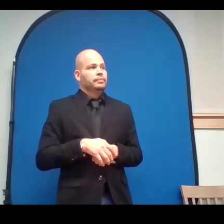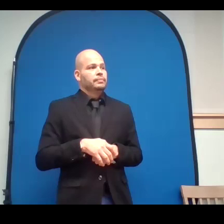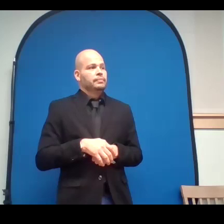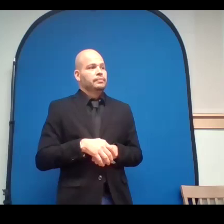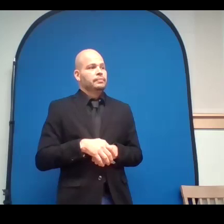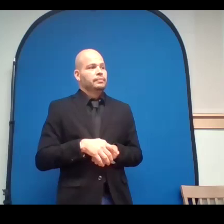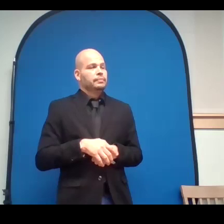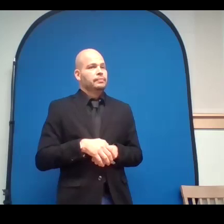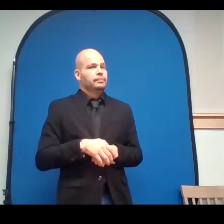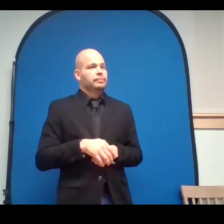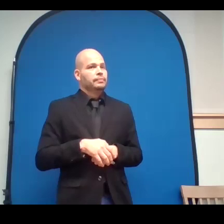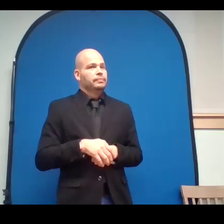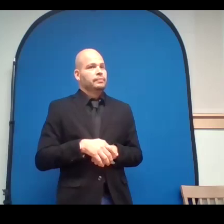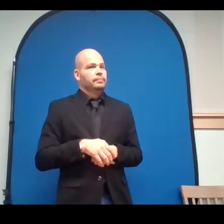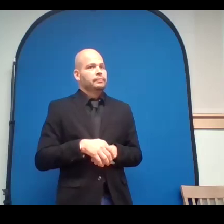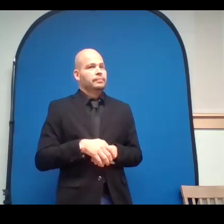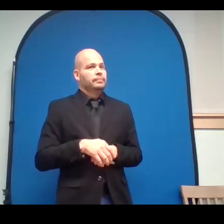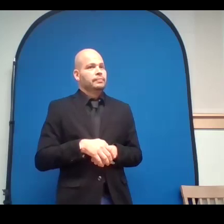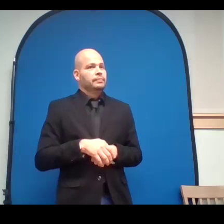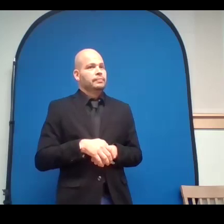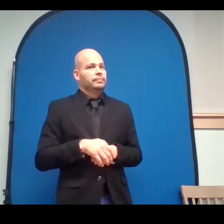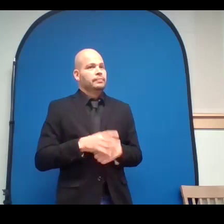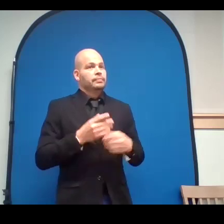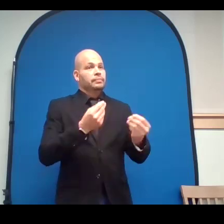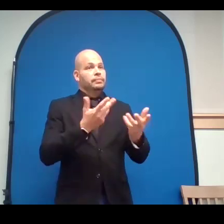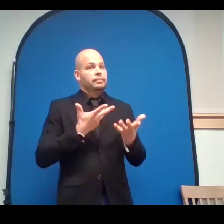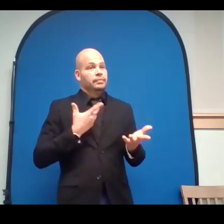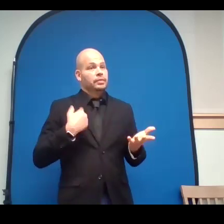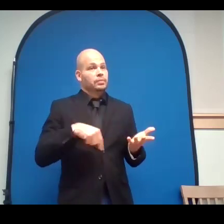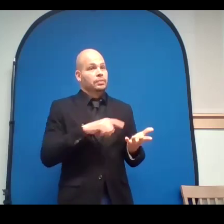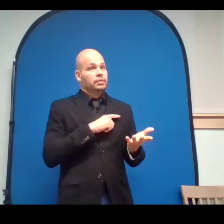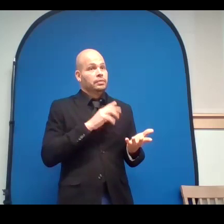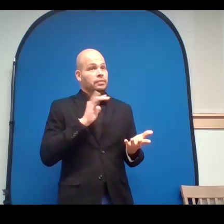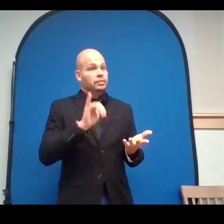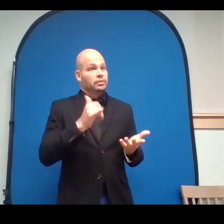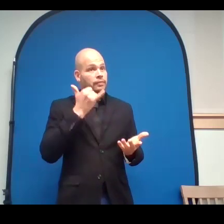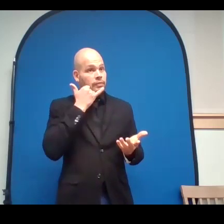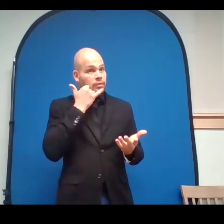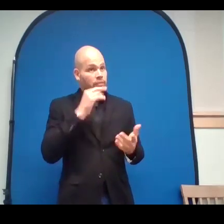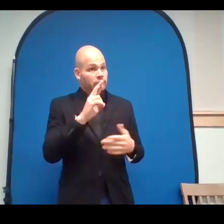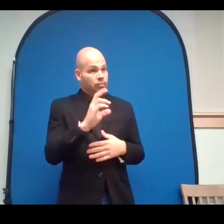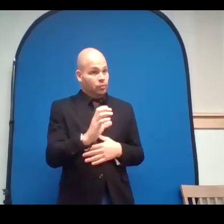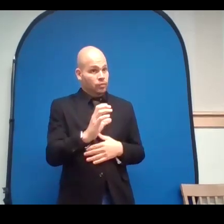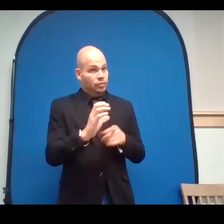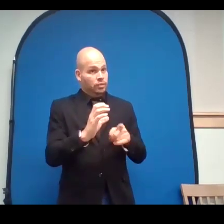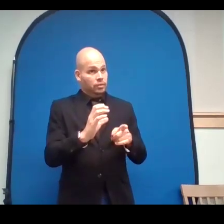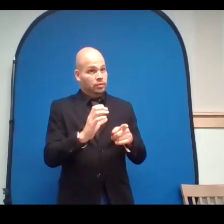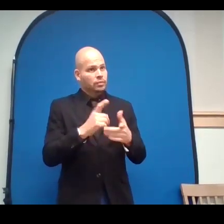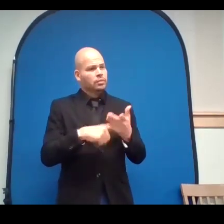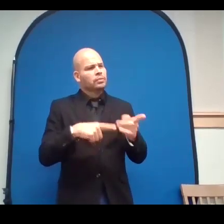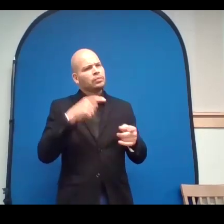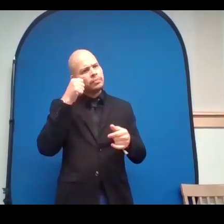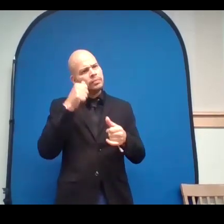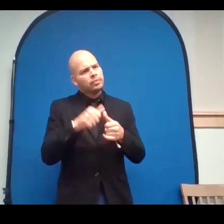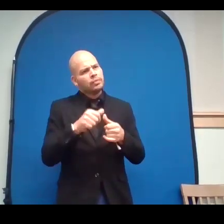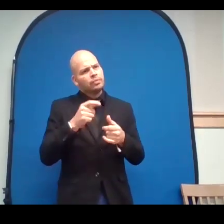So tell us about that phone call with Carr. What do you recall him saying?